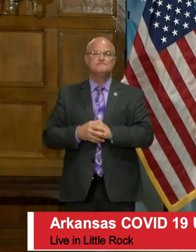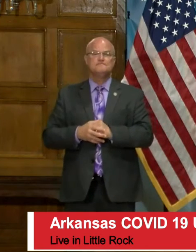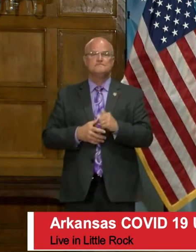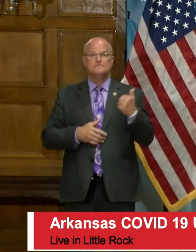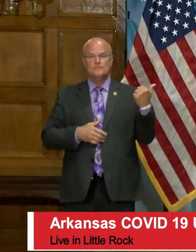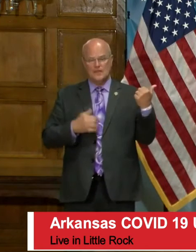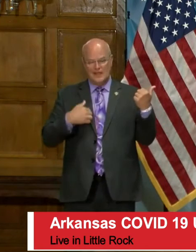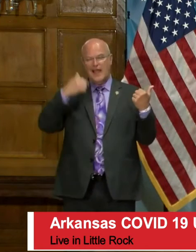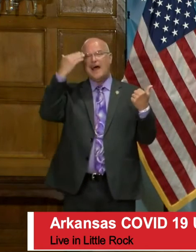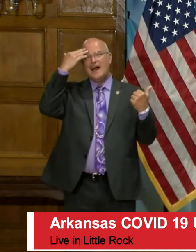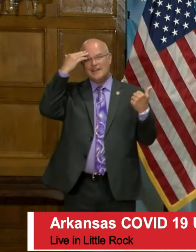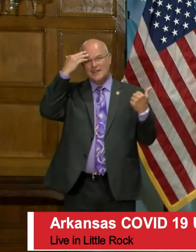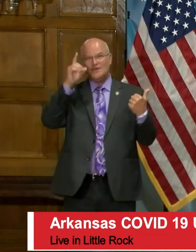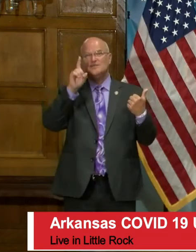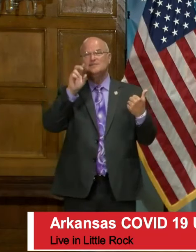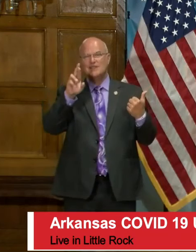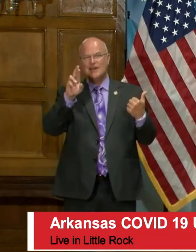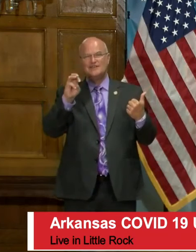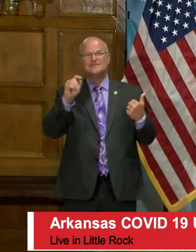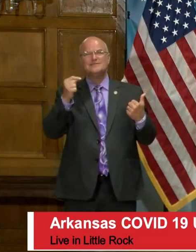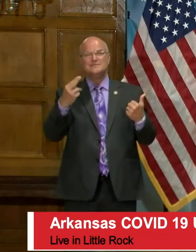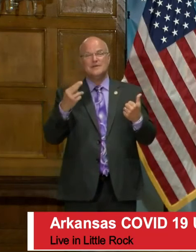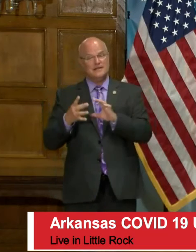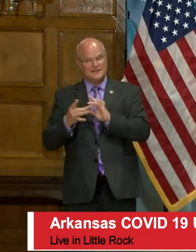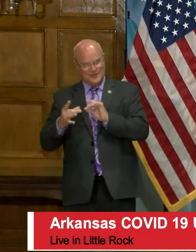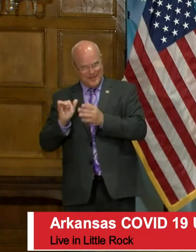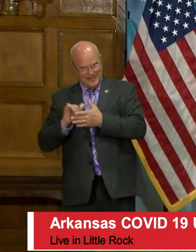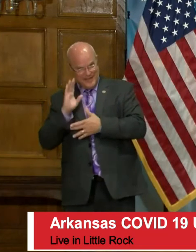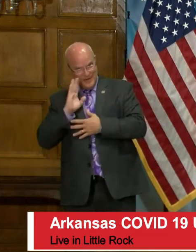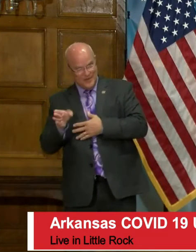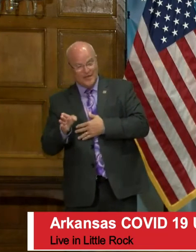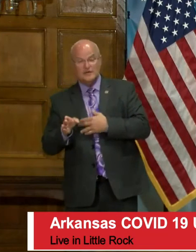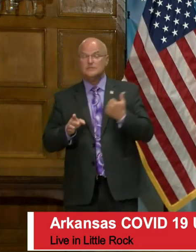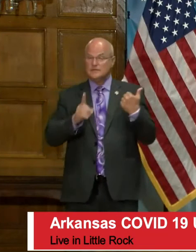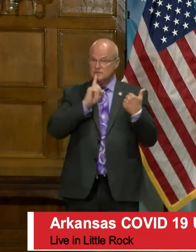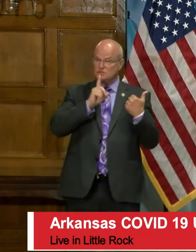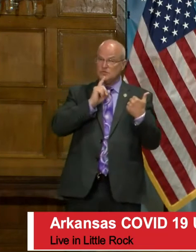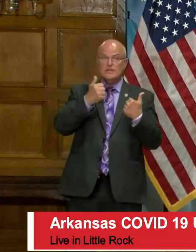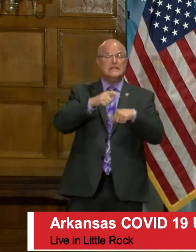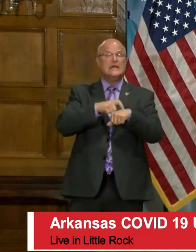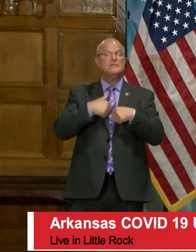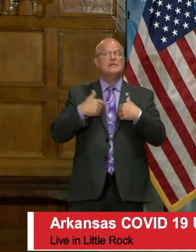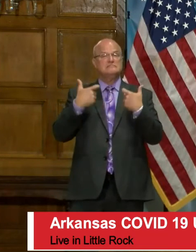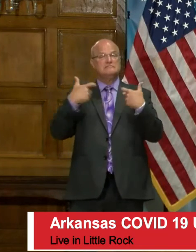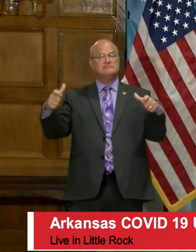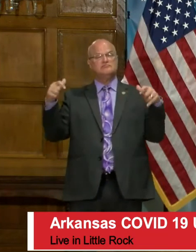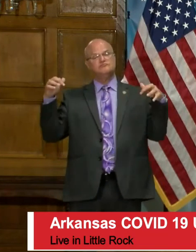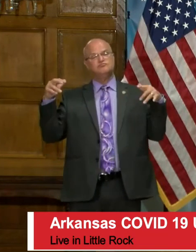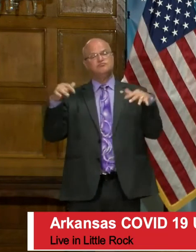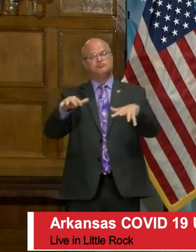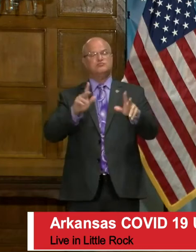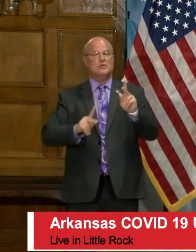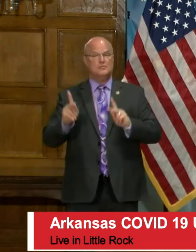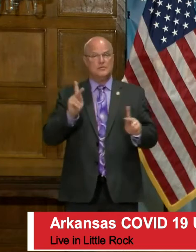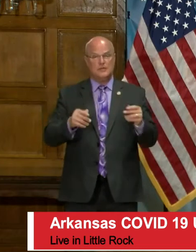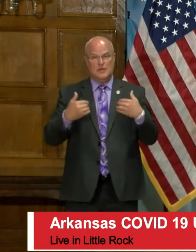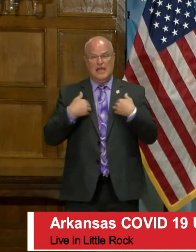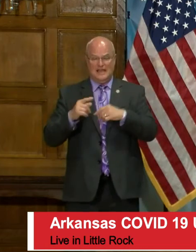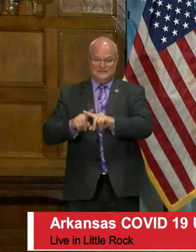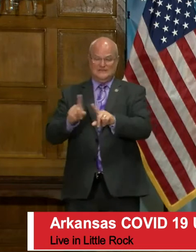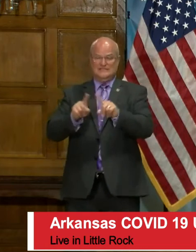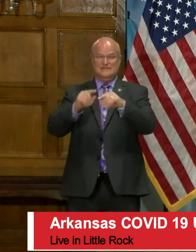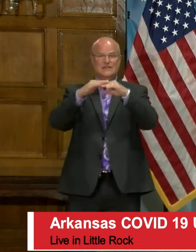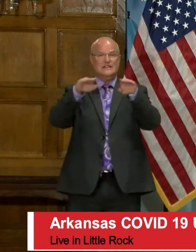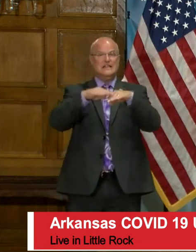I know Dr. Smith has something to say about that. Sure, anytime you have large gatherings of people and you have